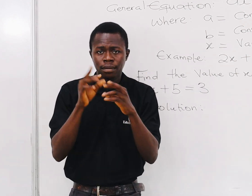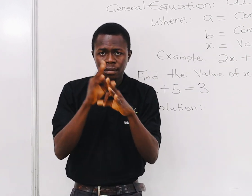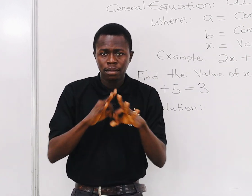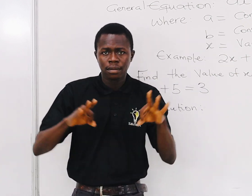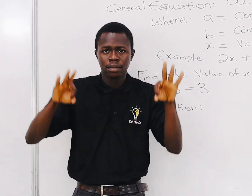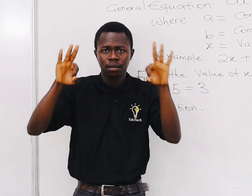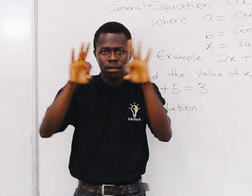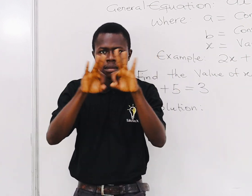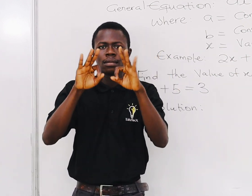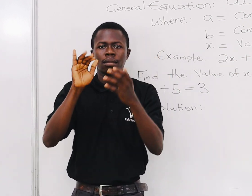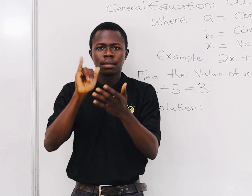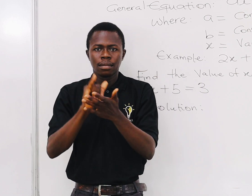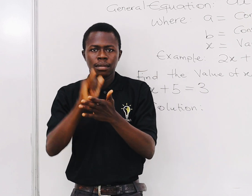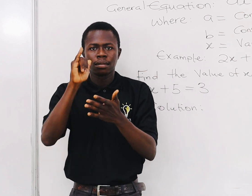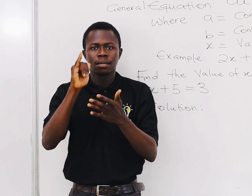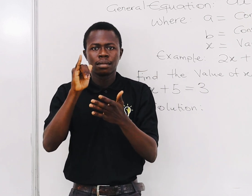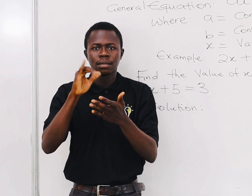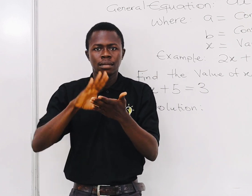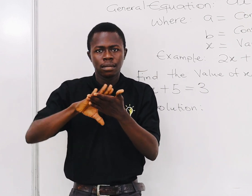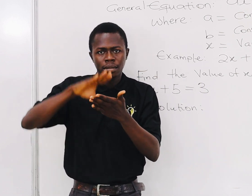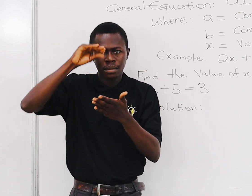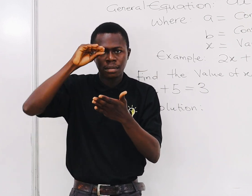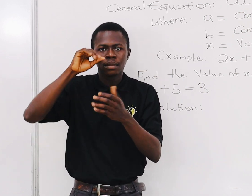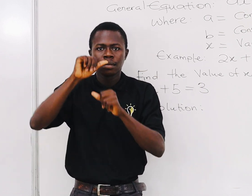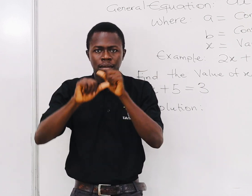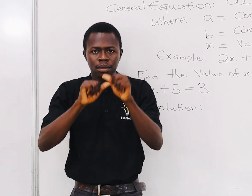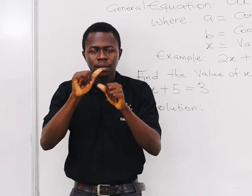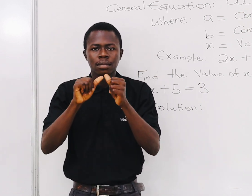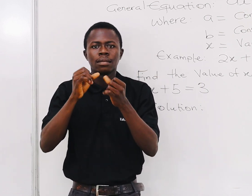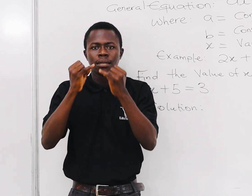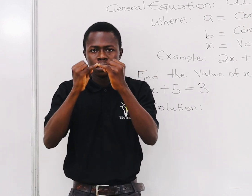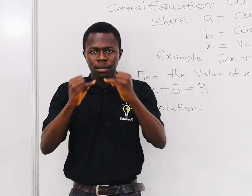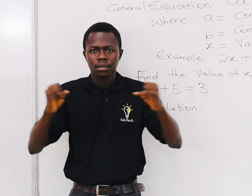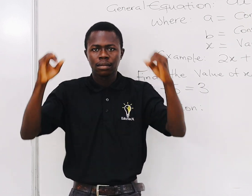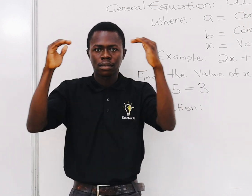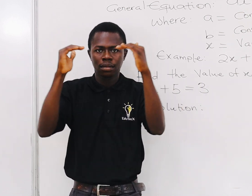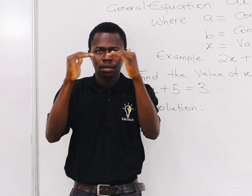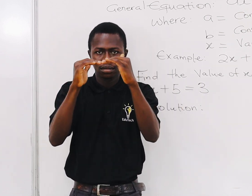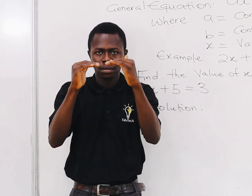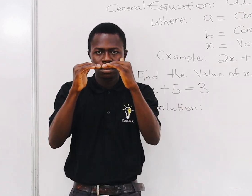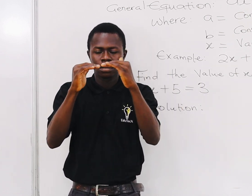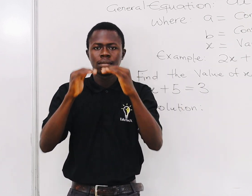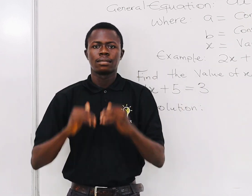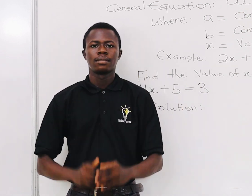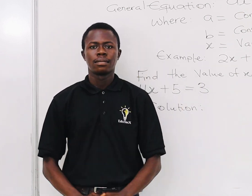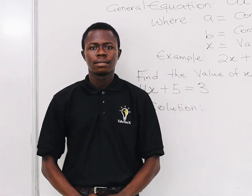That is why it's very important that we discuss this particular topic.